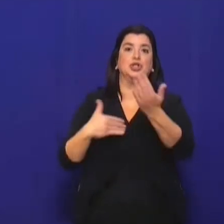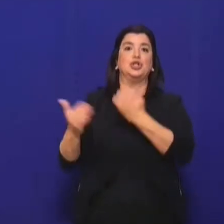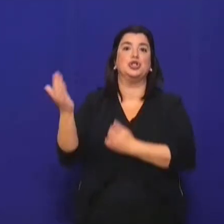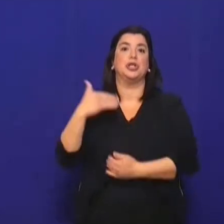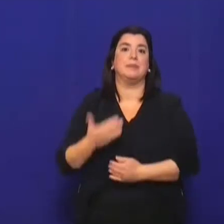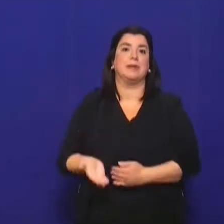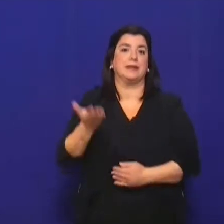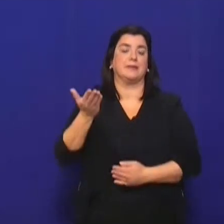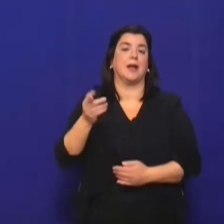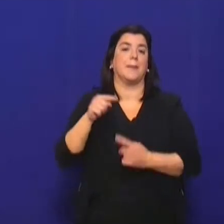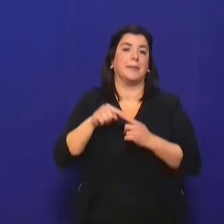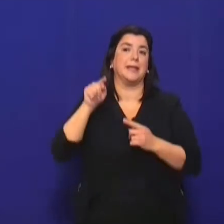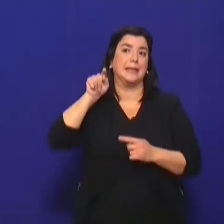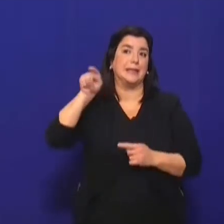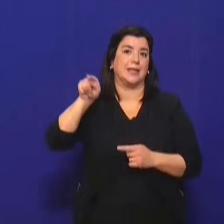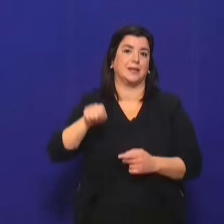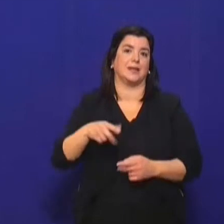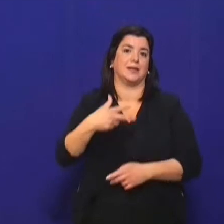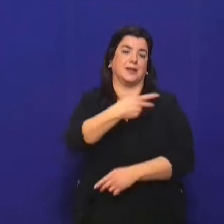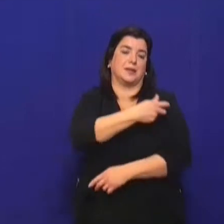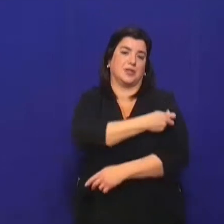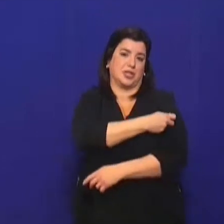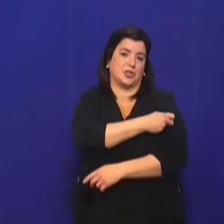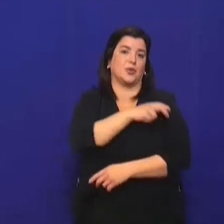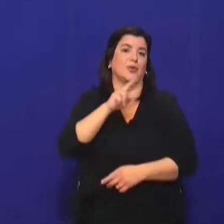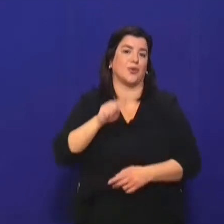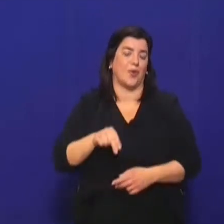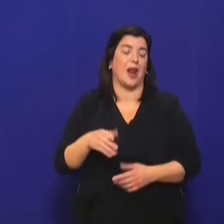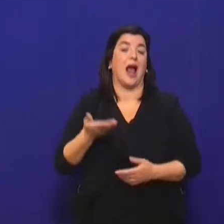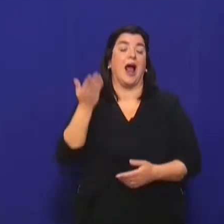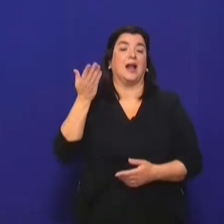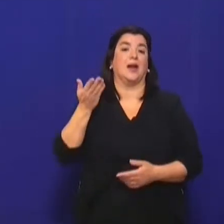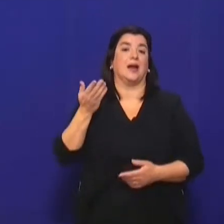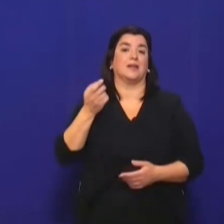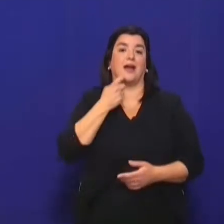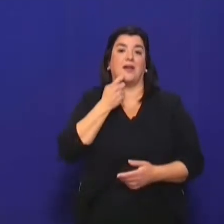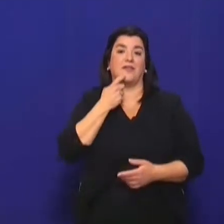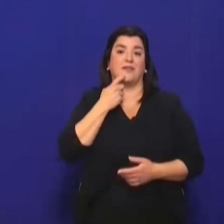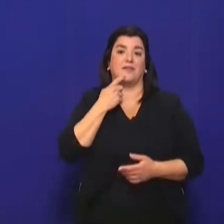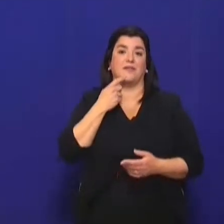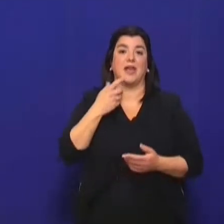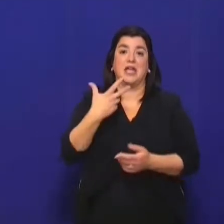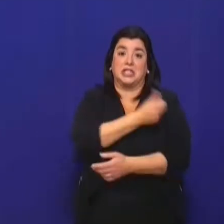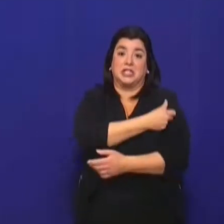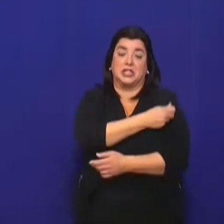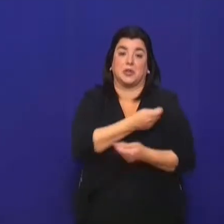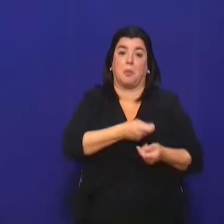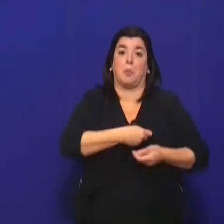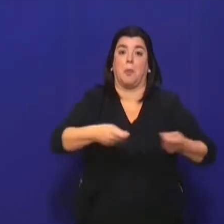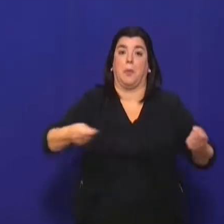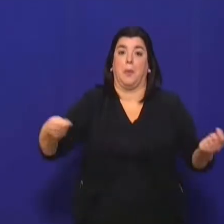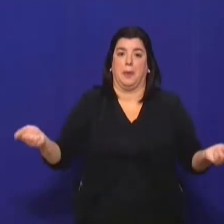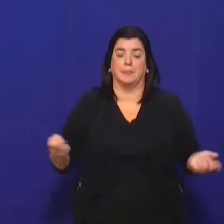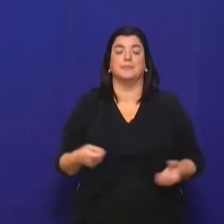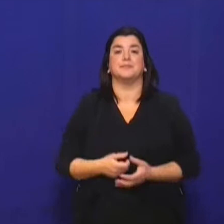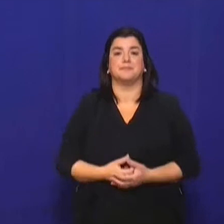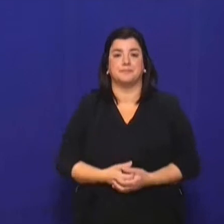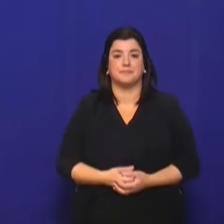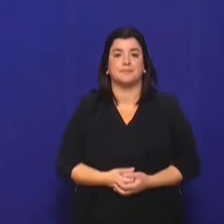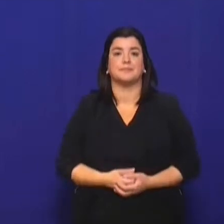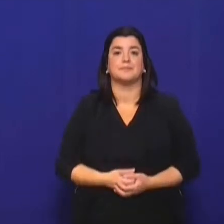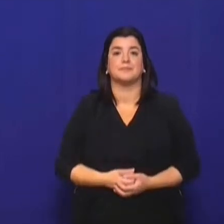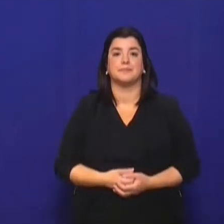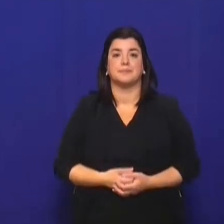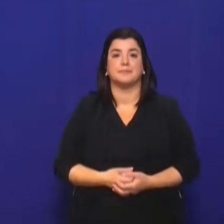ikun nistgħu nġibu iktar tilqim tal-AstraZeneca allura jkollna iktar tilqim available biex aħna nkun nistgħu nagħtu